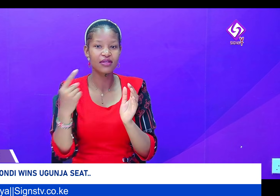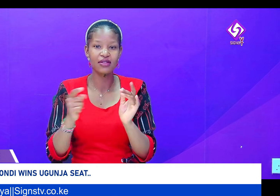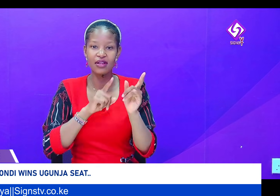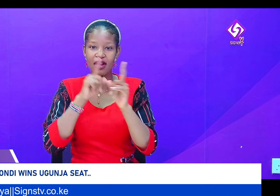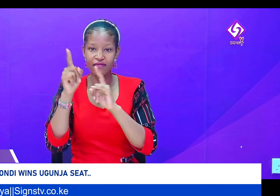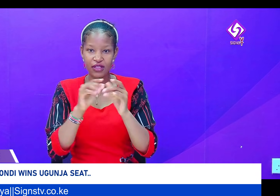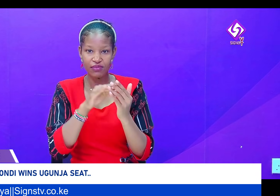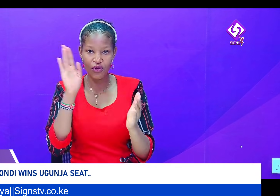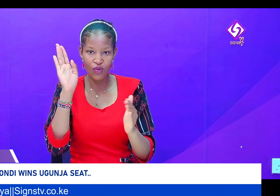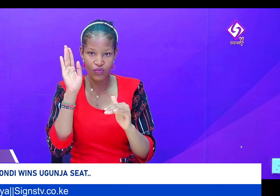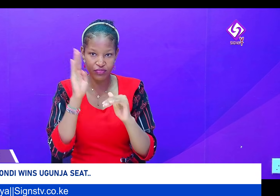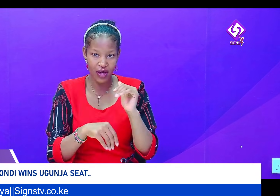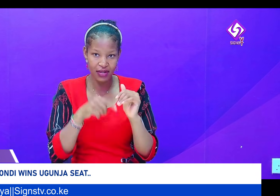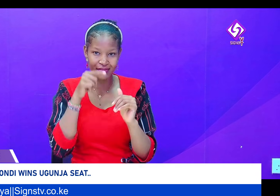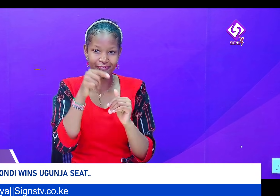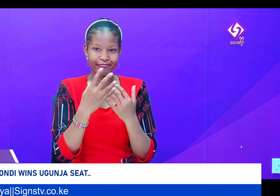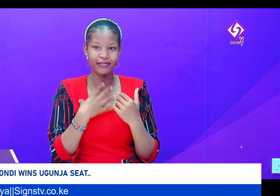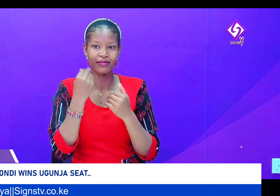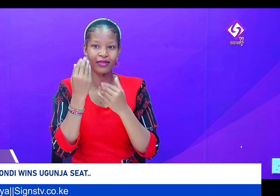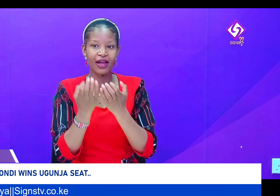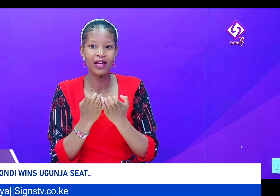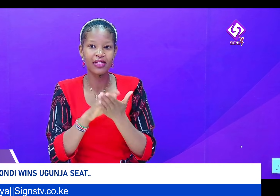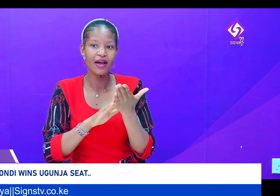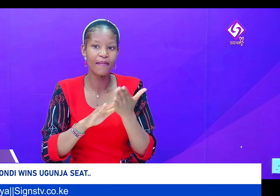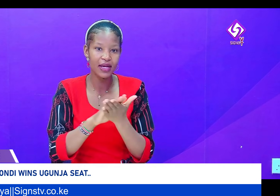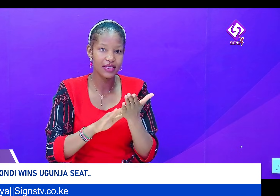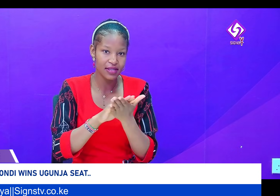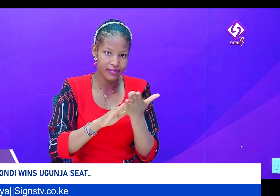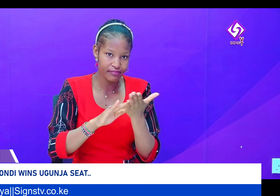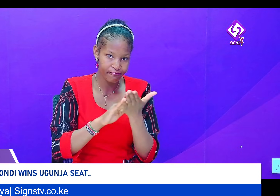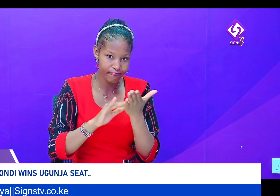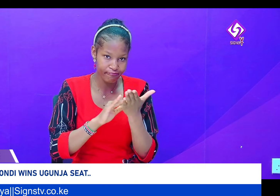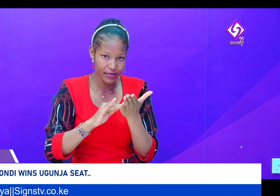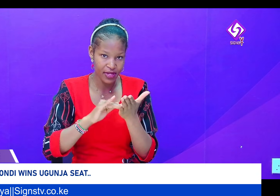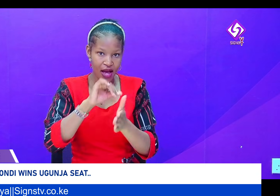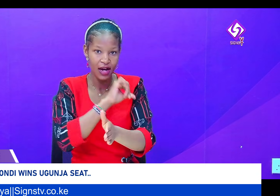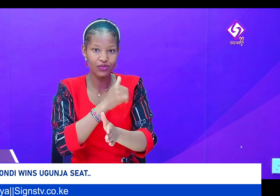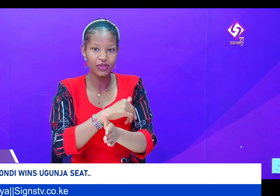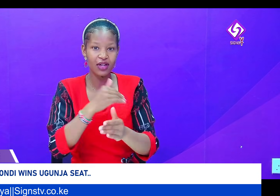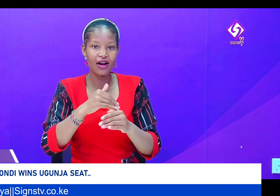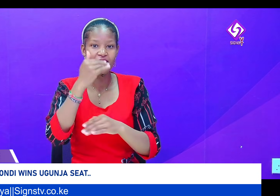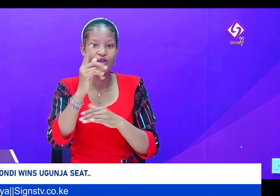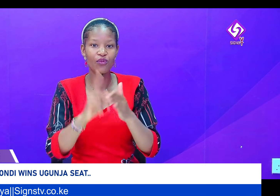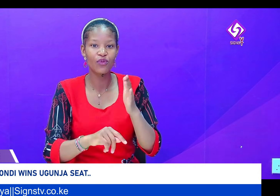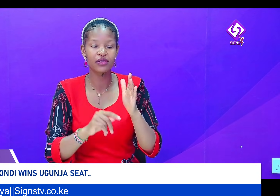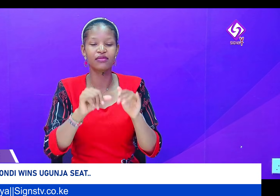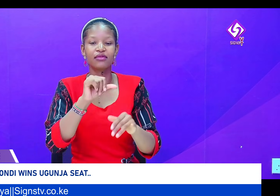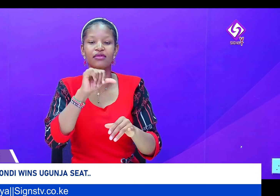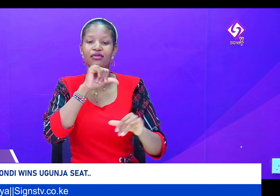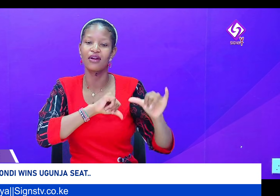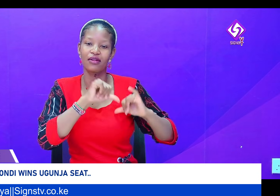merit and need-based rather than automatic after advancement.